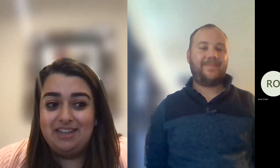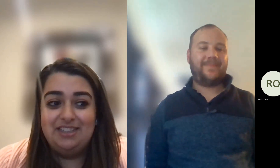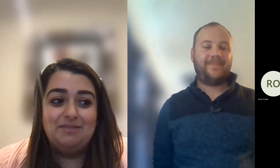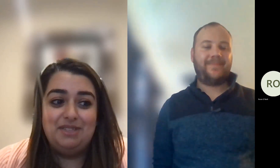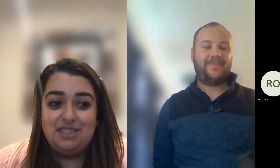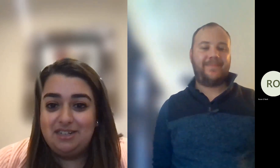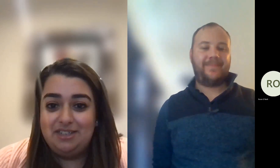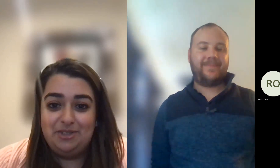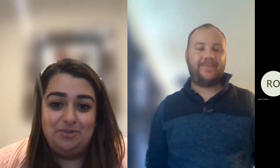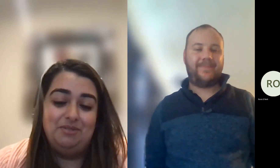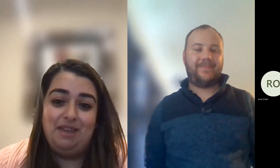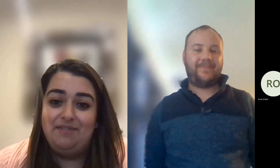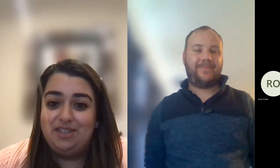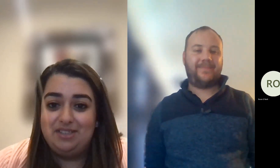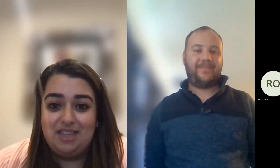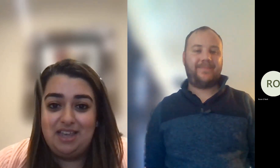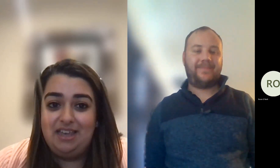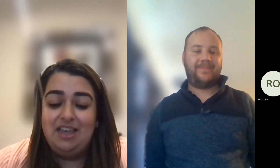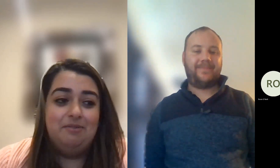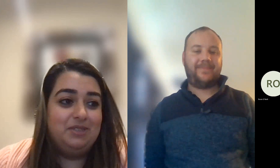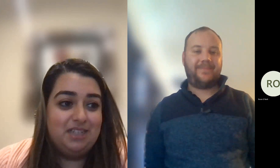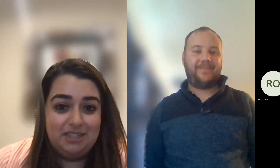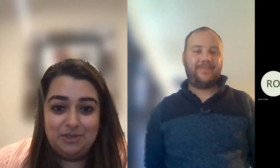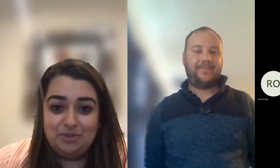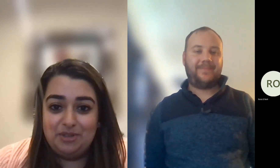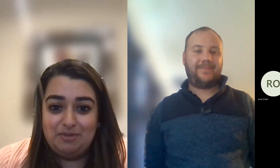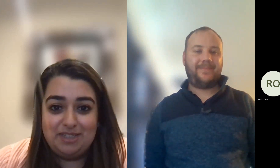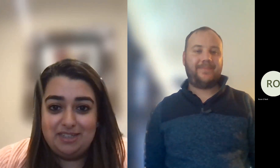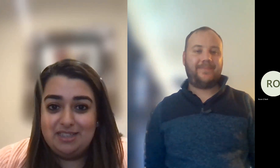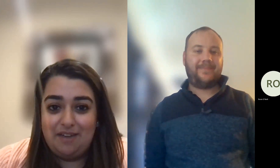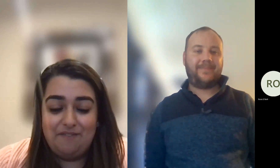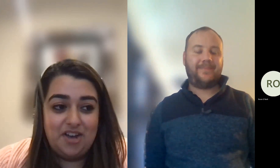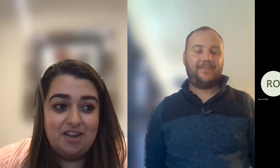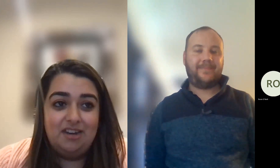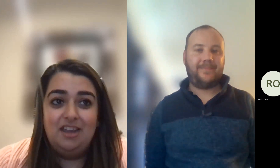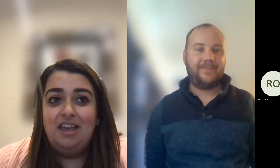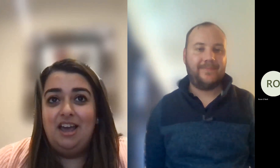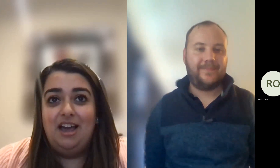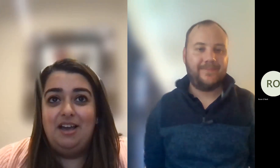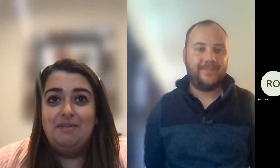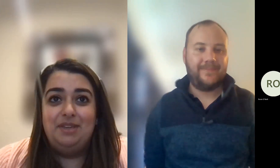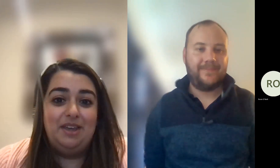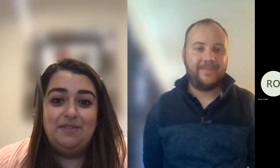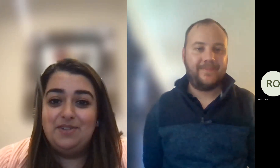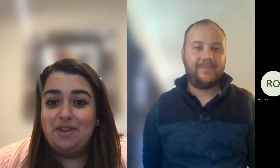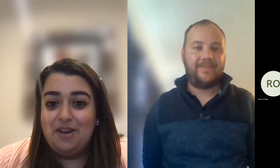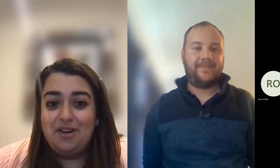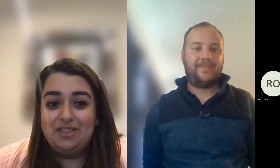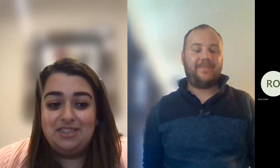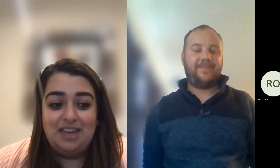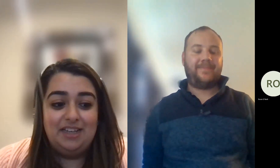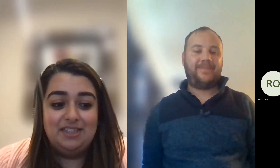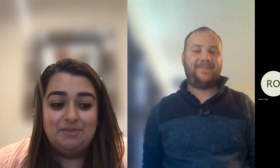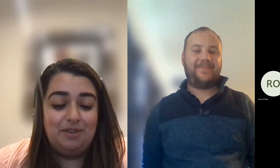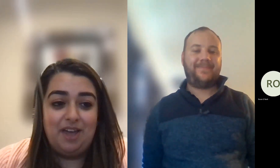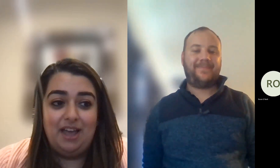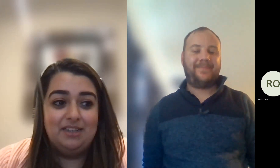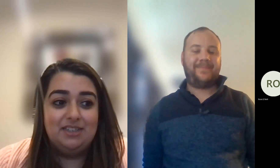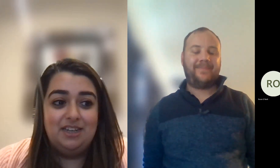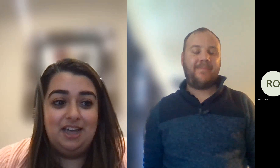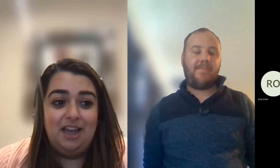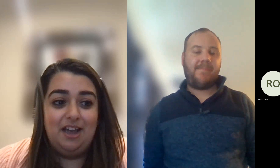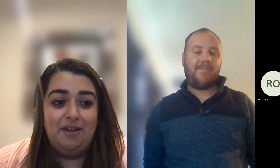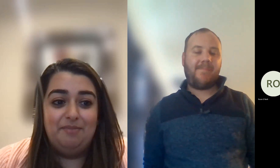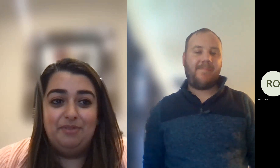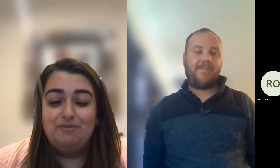with the challenges, we still ensure that we have a good day. We still ensure that the residents have fun. Even on our hardest days, we've